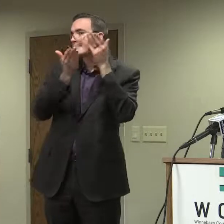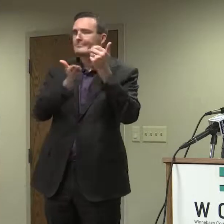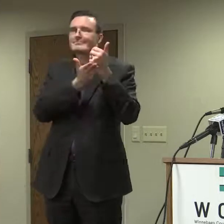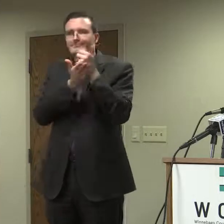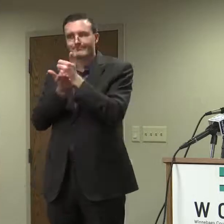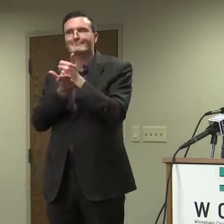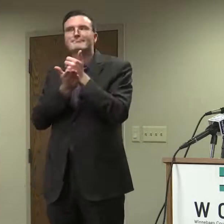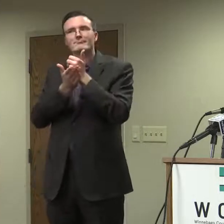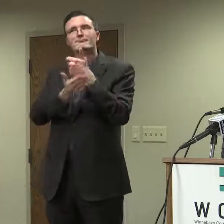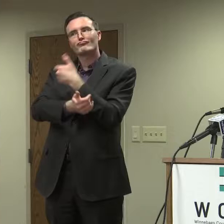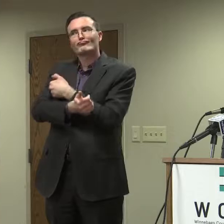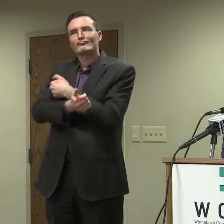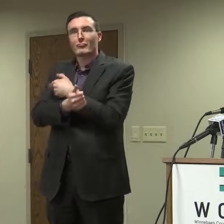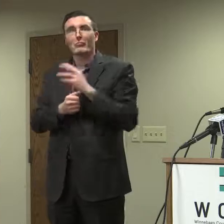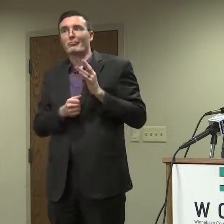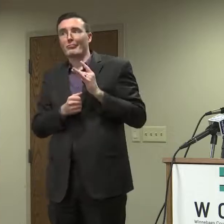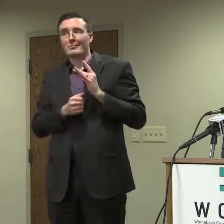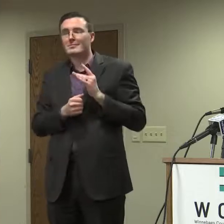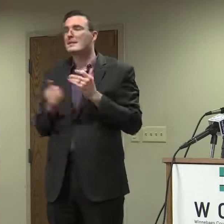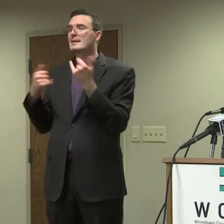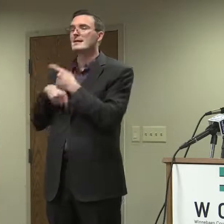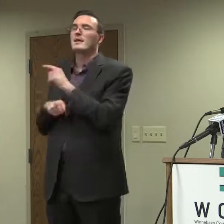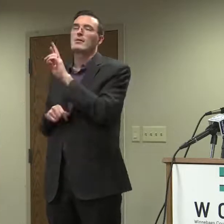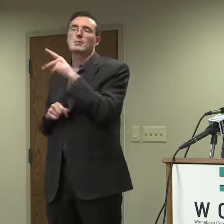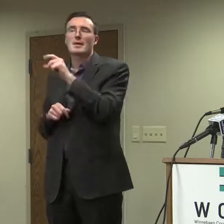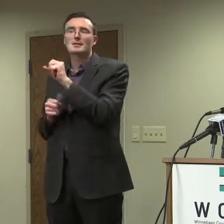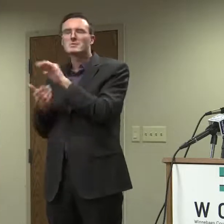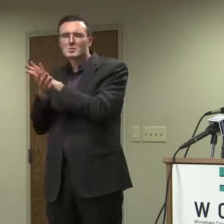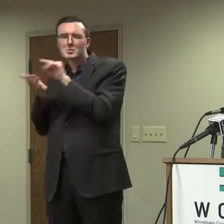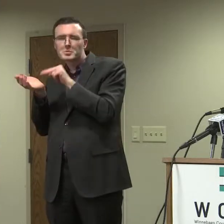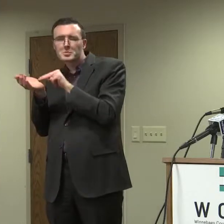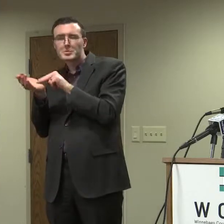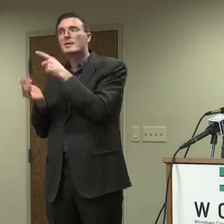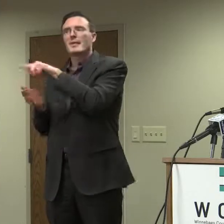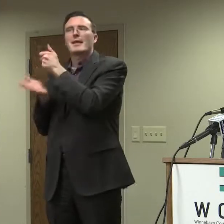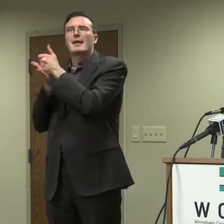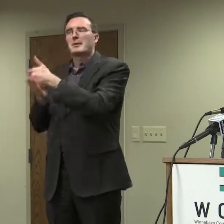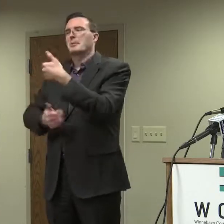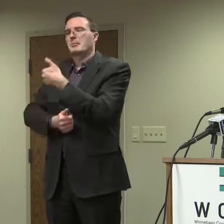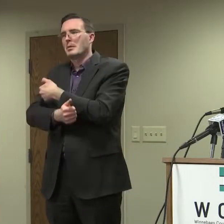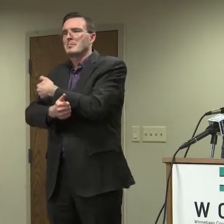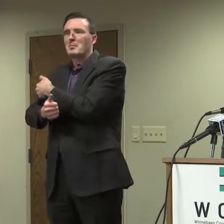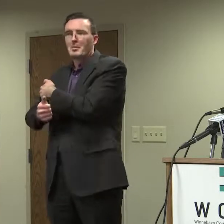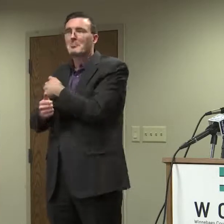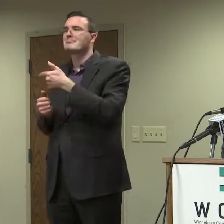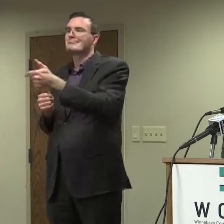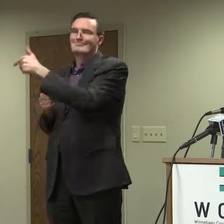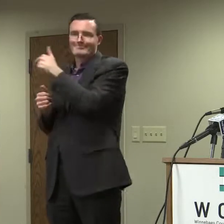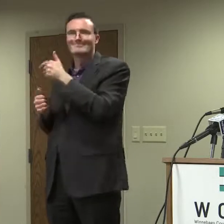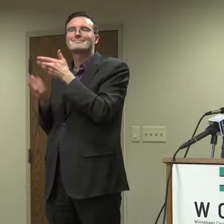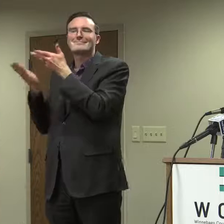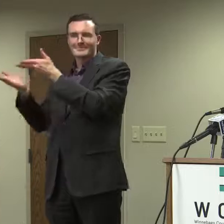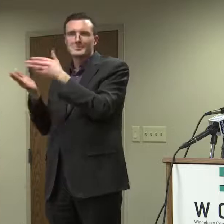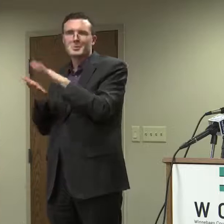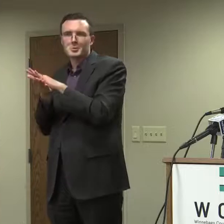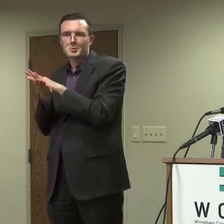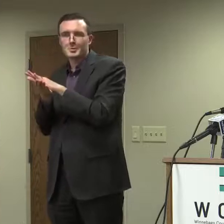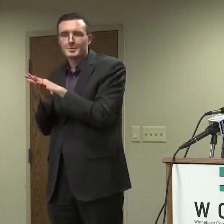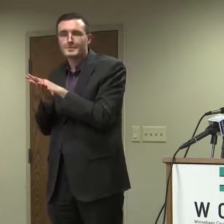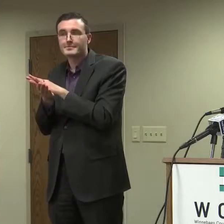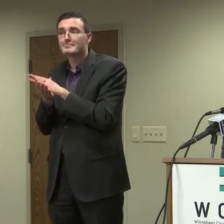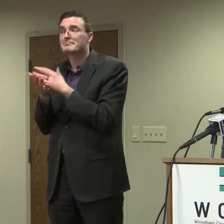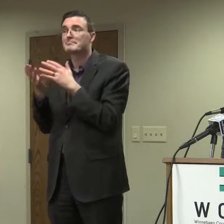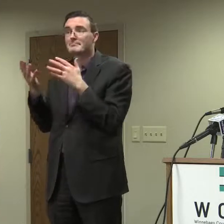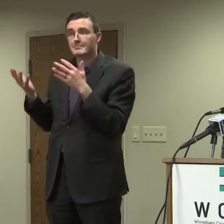flow. Today, it was the RPS school nurses helped to vaccinate their staff and teachers within their school district. And